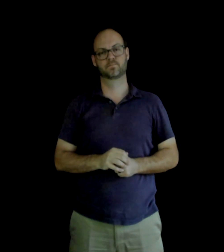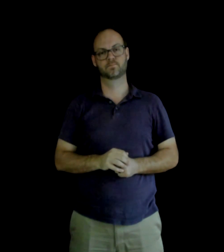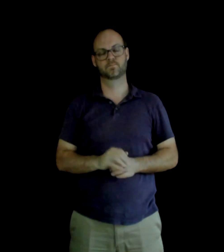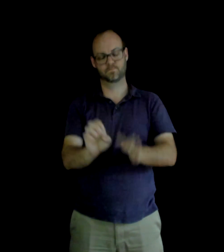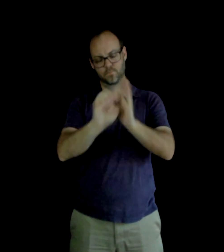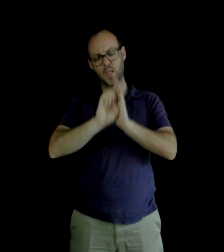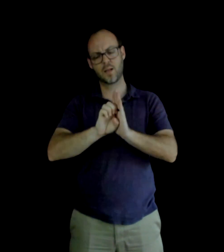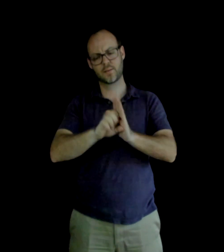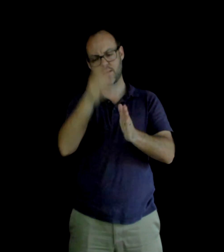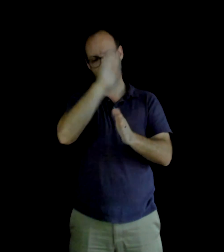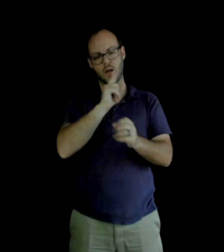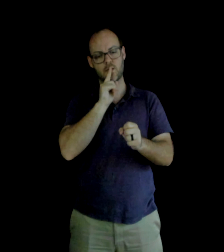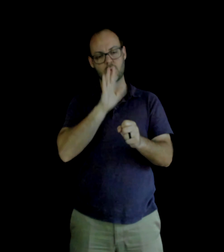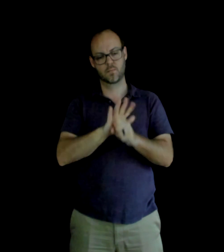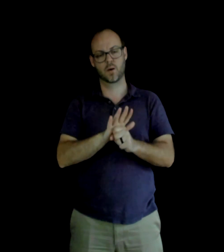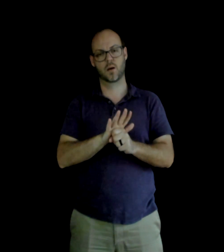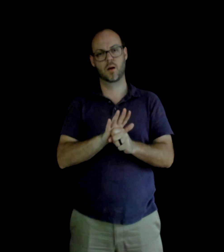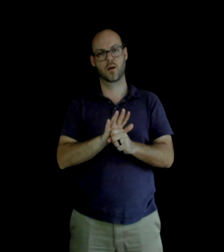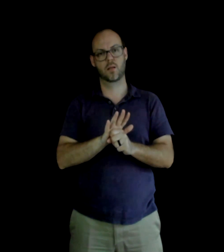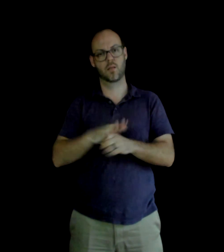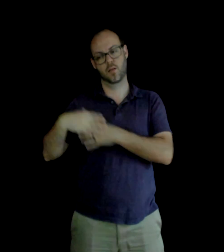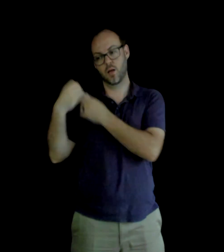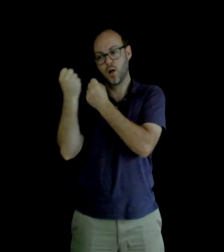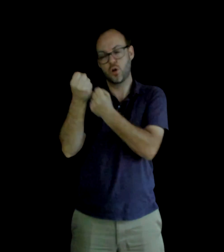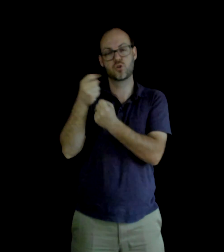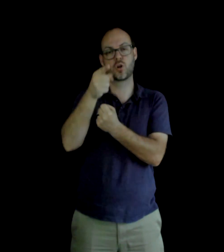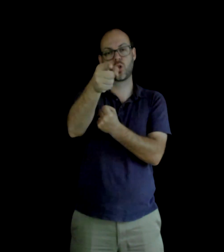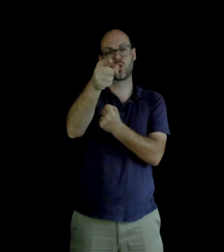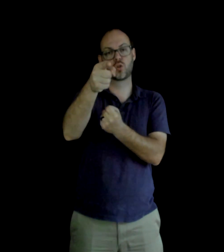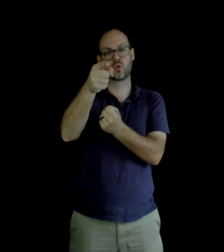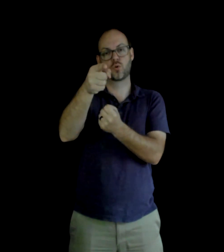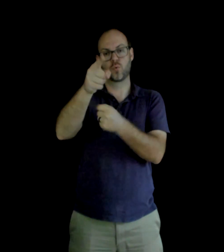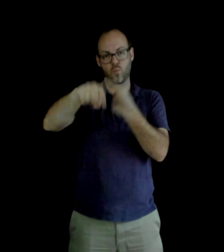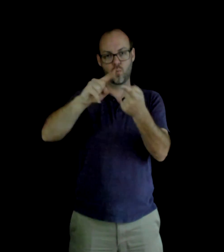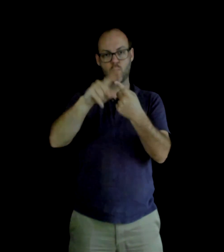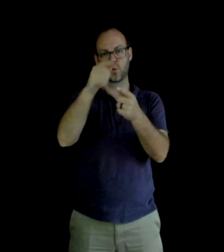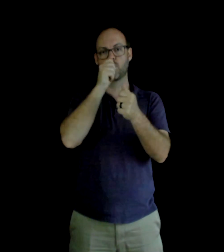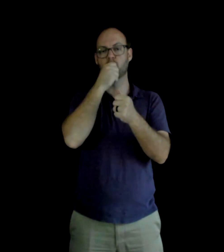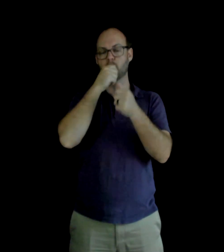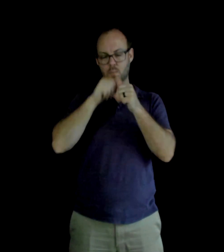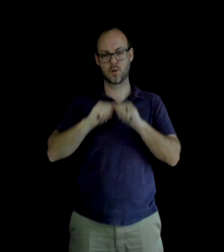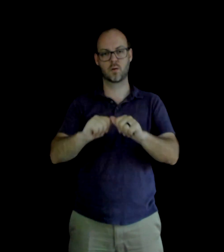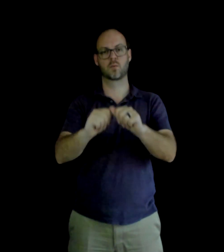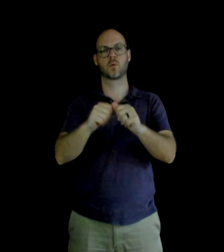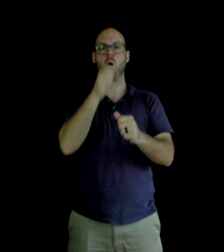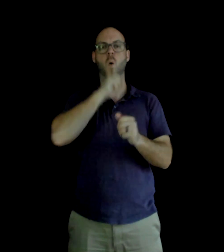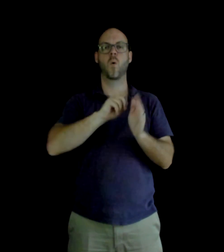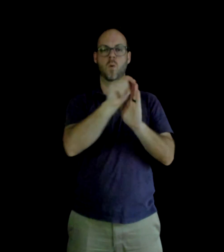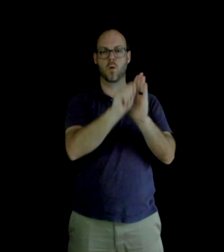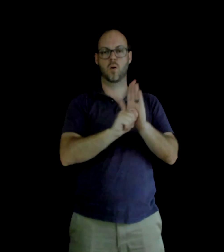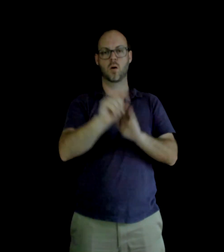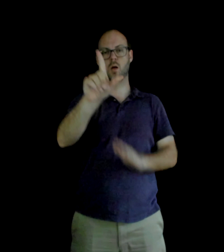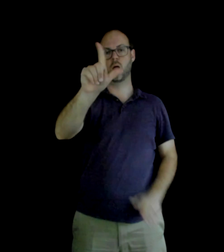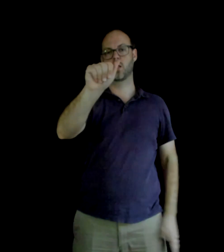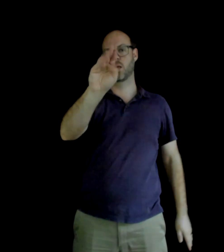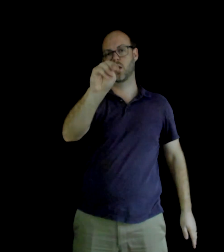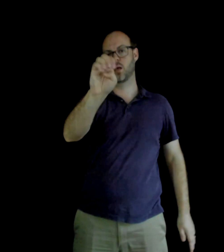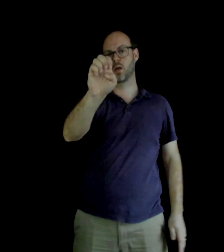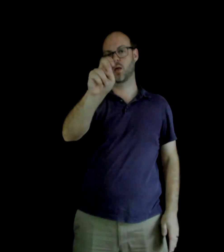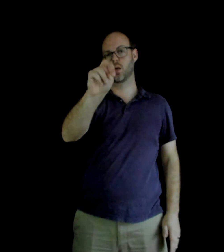Here's some examples of God's promises that strengthen you as you patiently endure. Here's one from the Old Testament, Lamentations. Let's